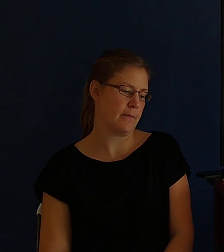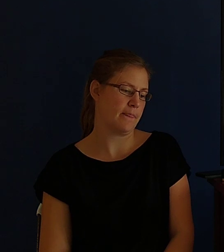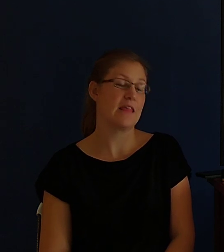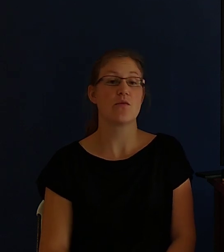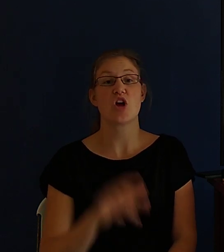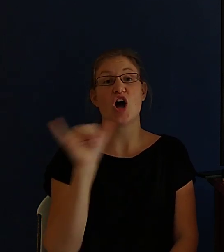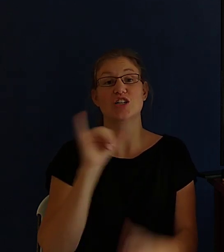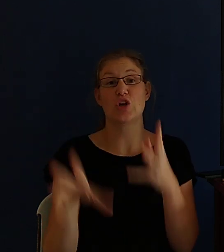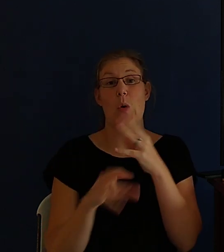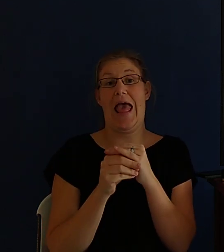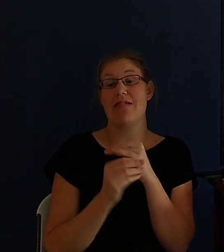the previous